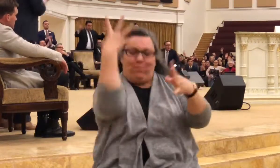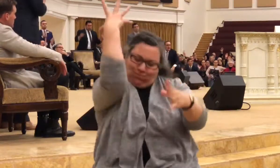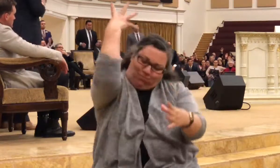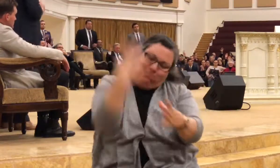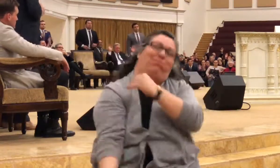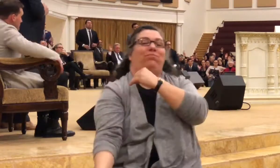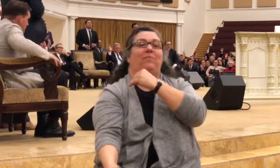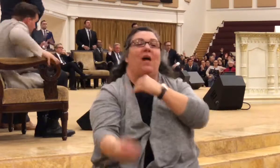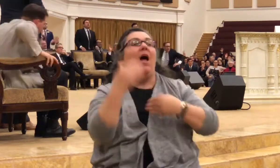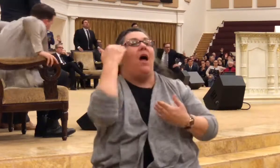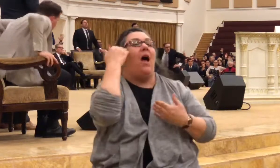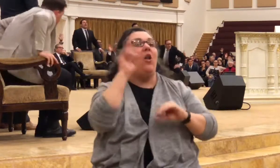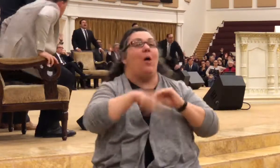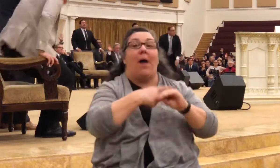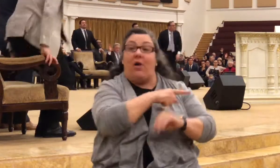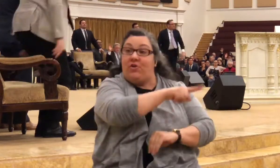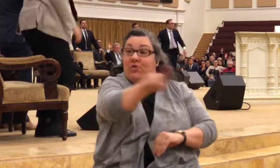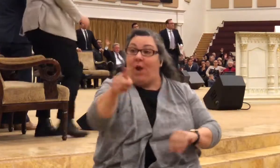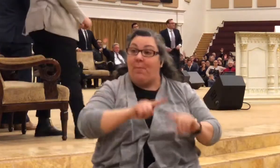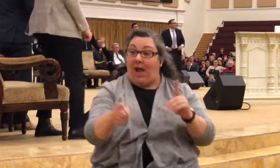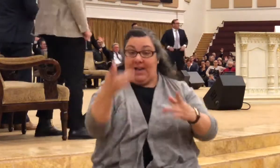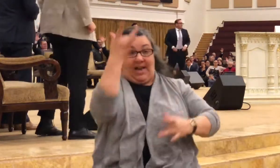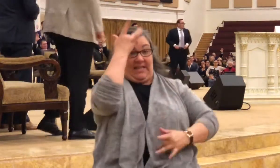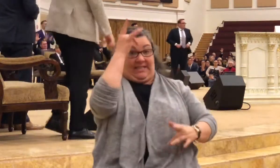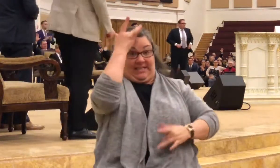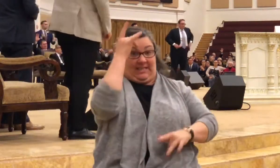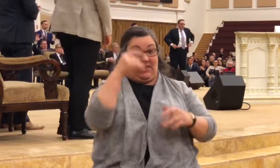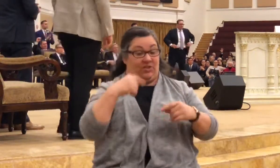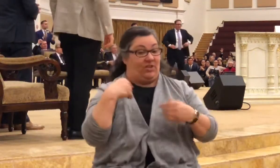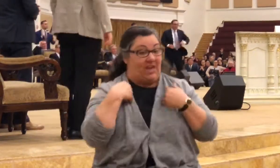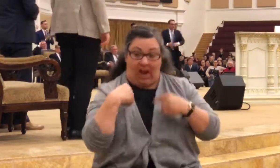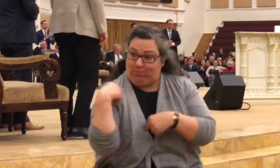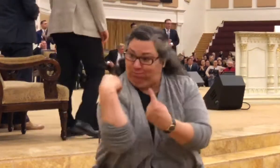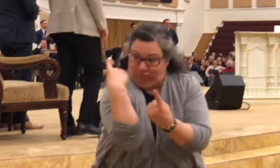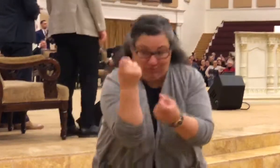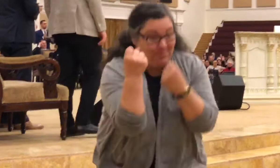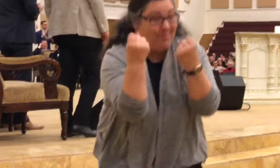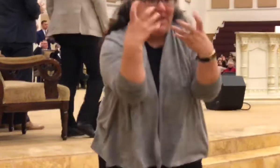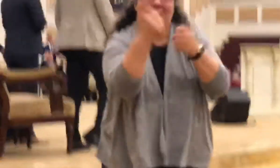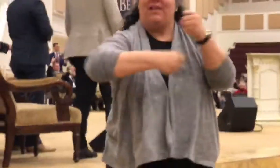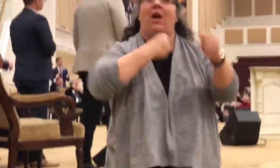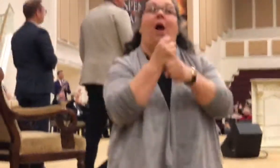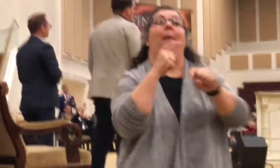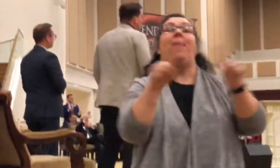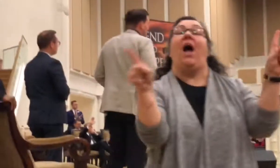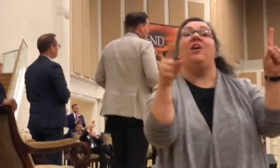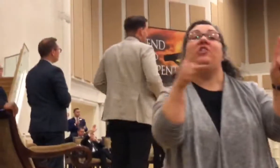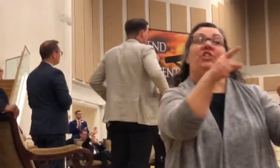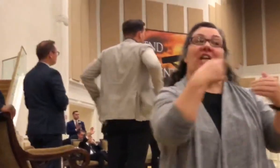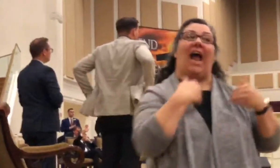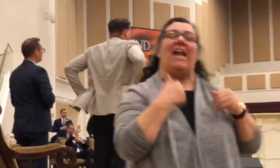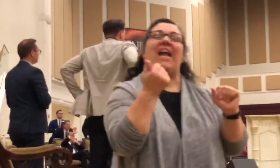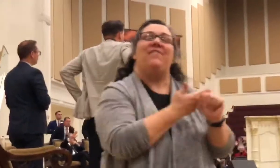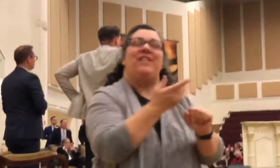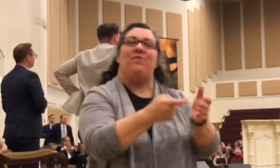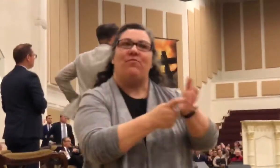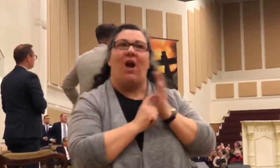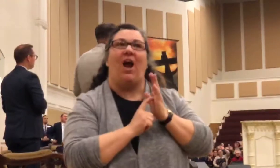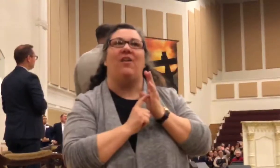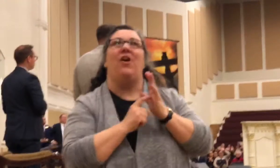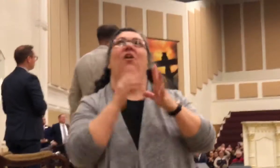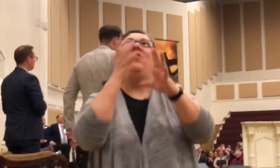body. But that sickness may have been with her for a long time, but she had all the right ingredients